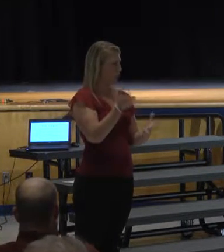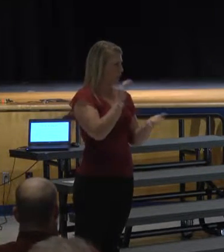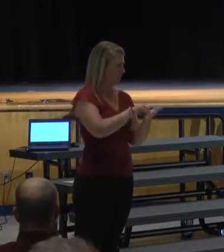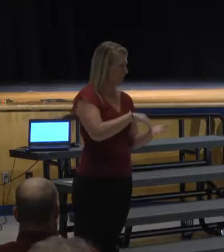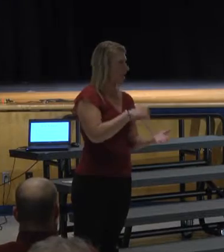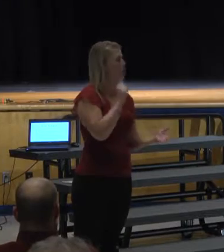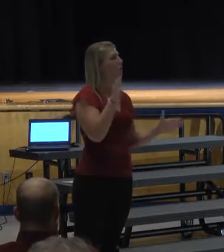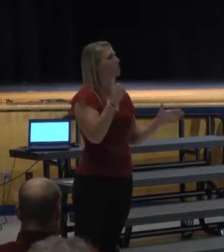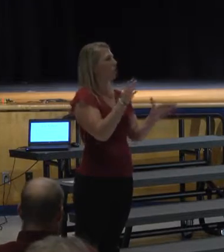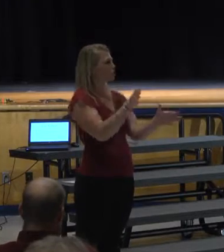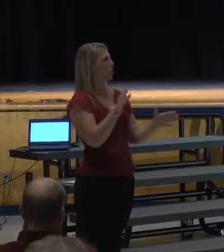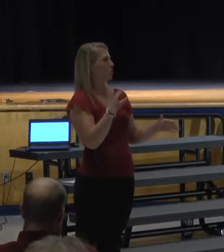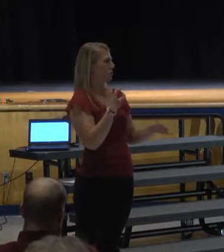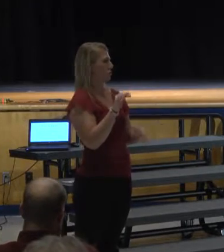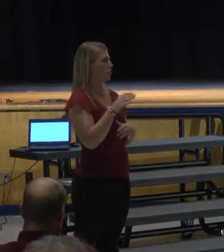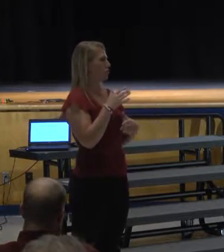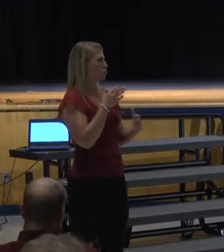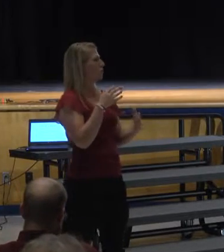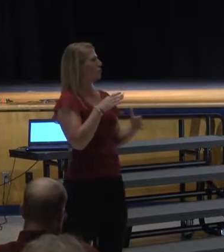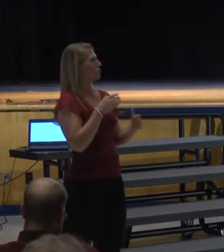sure you get that in there.